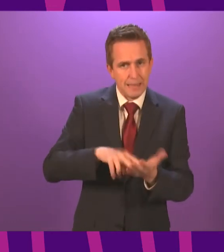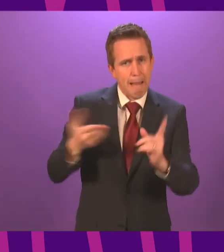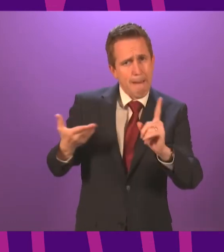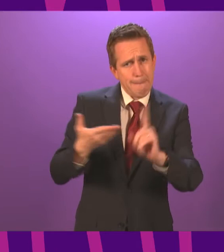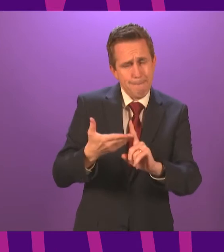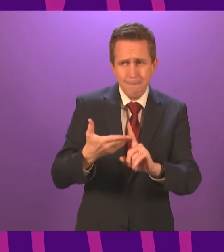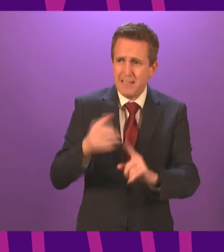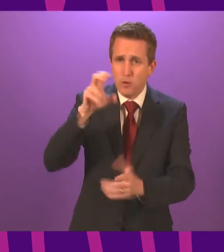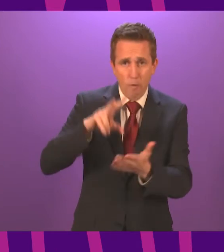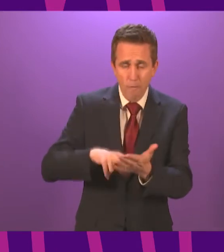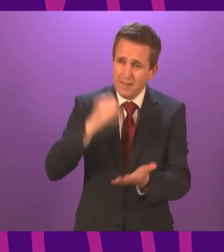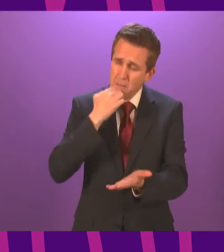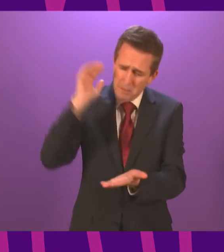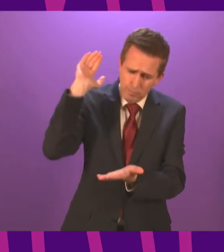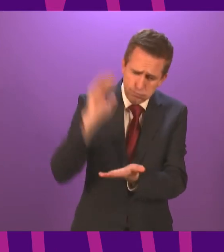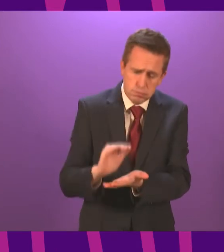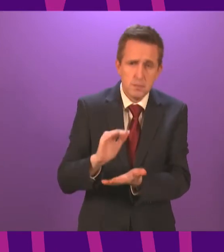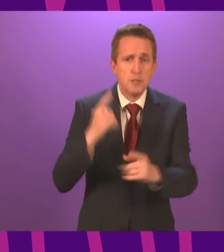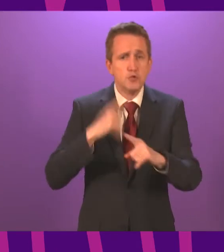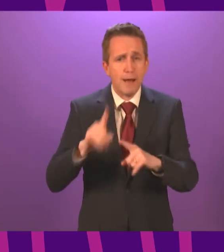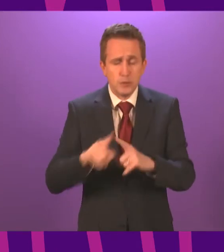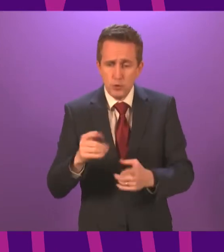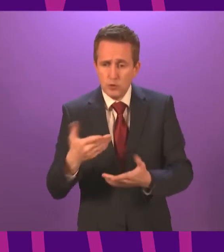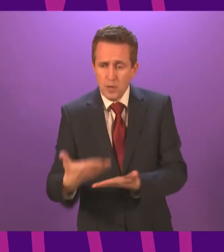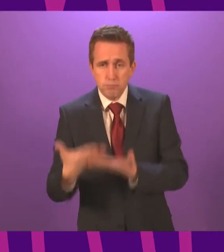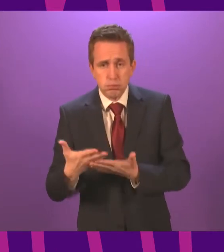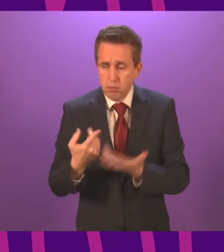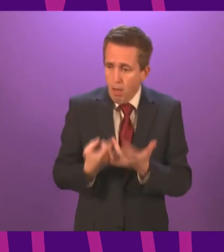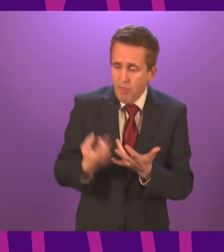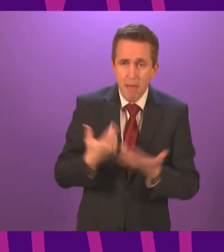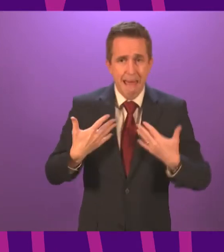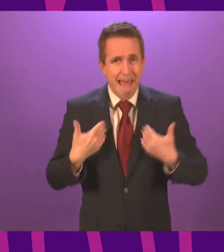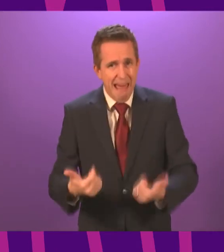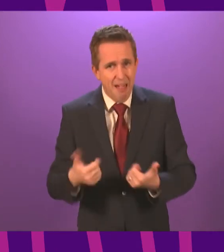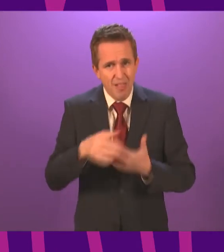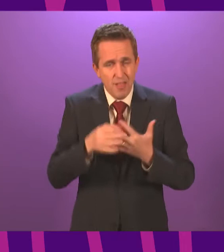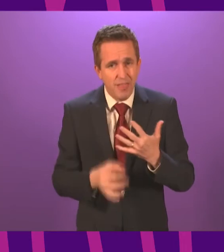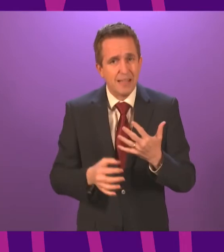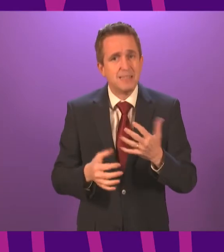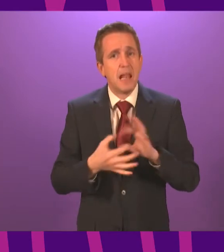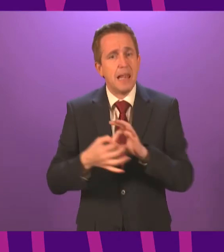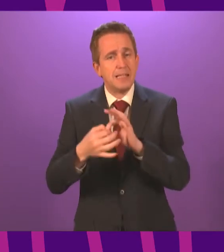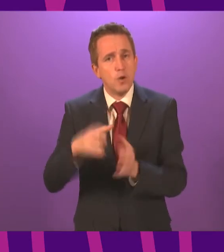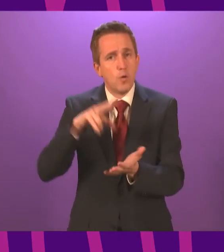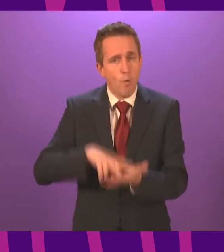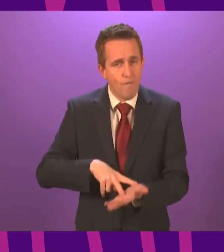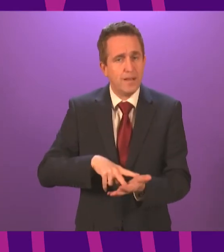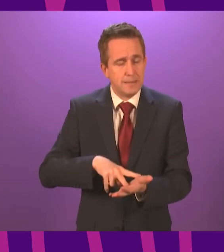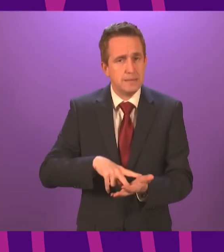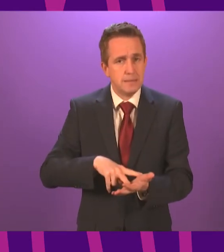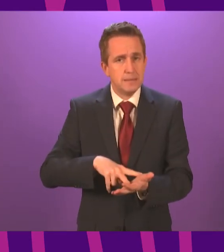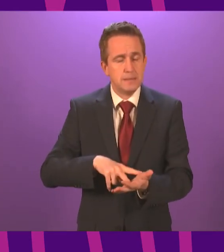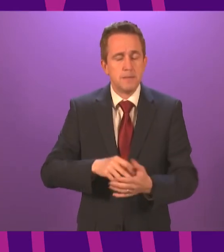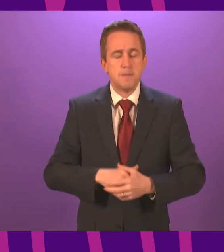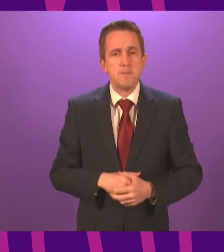to the lowest possible level and keep them there, whilst mitigating the other health, social and economic harms that COVID and the restrictions required to protect us from it